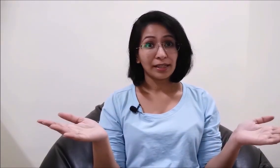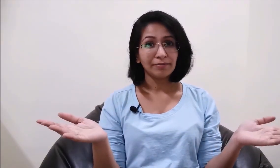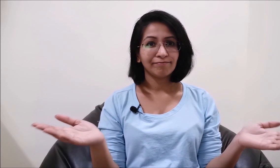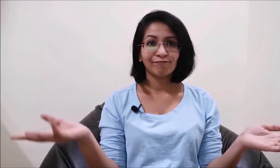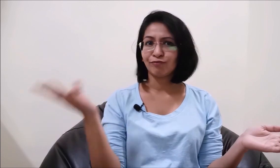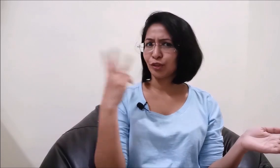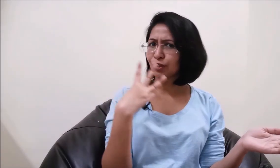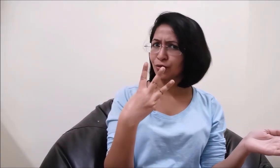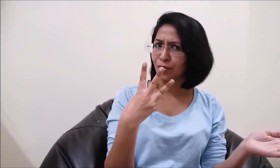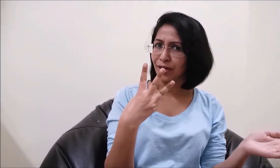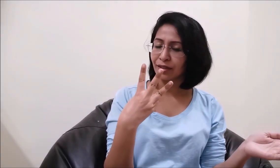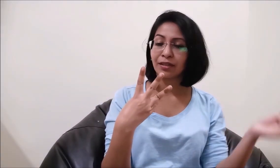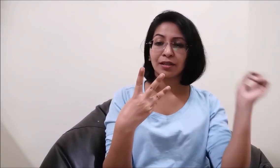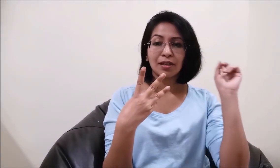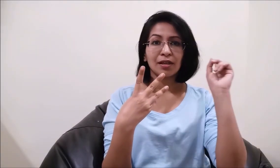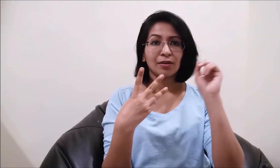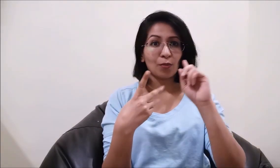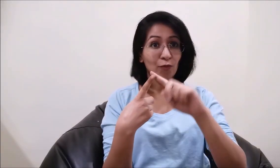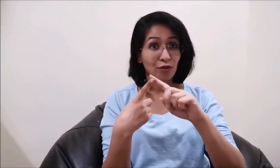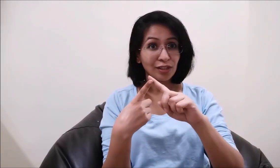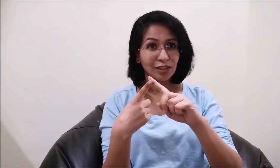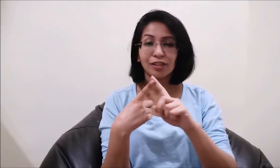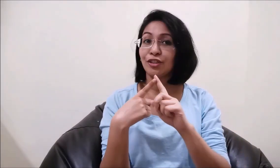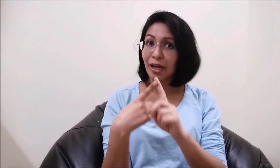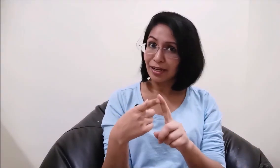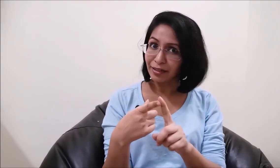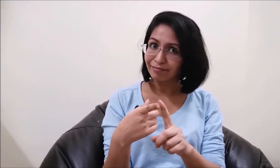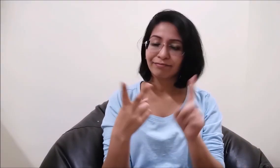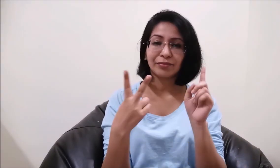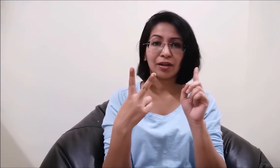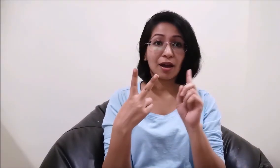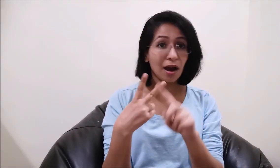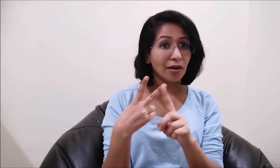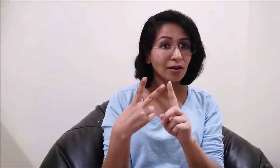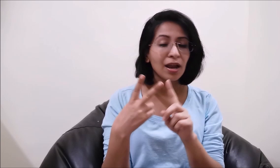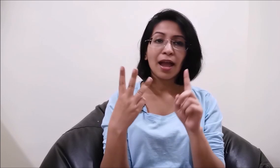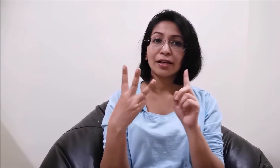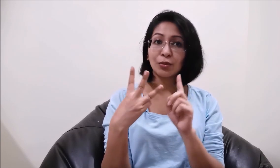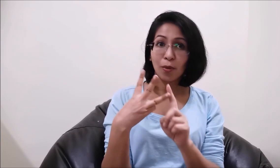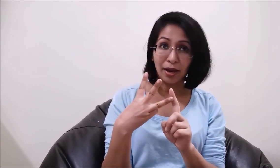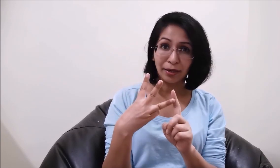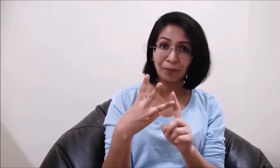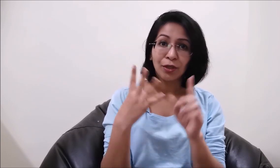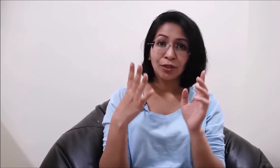they? Just 3. First is J, then R and Y.